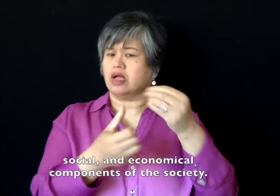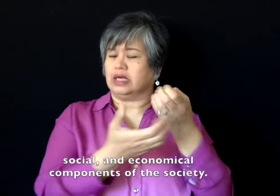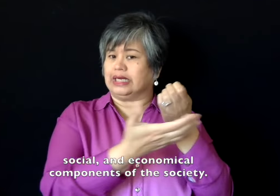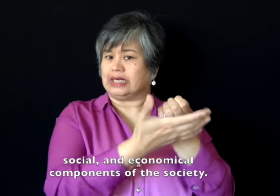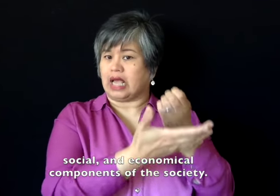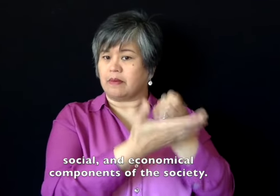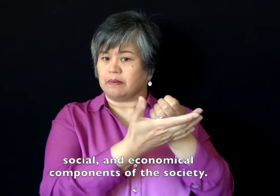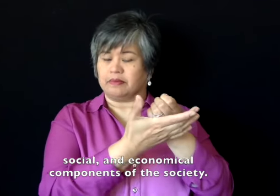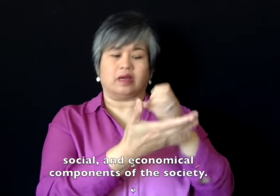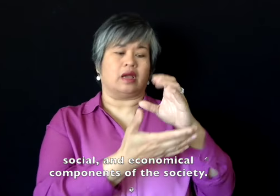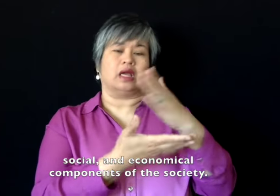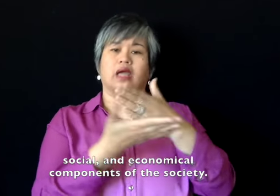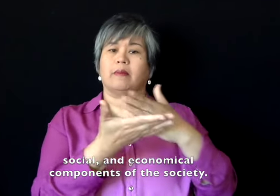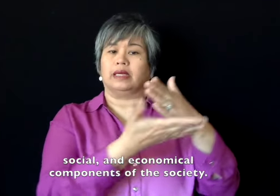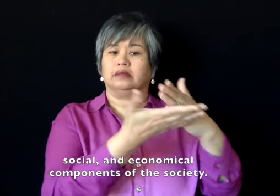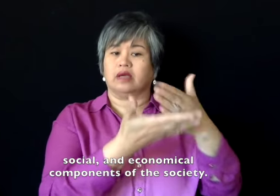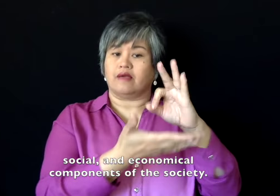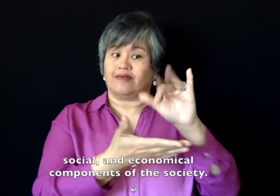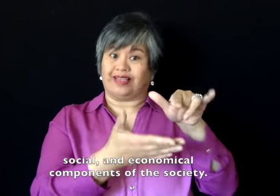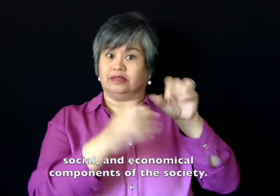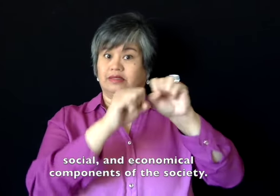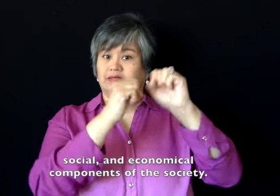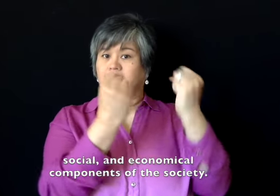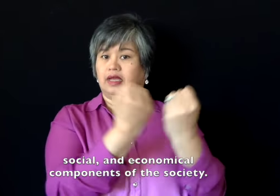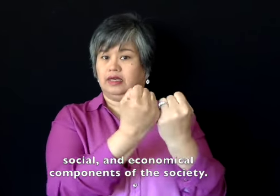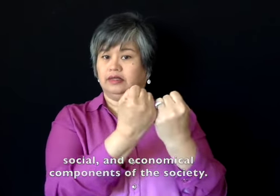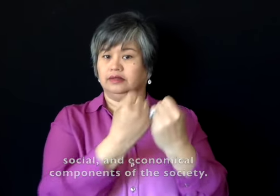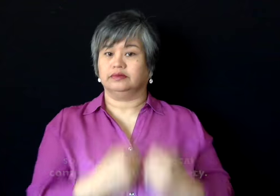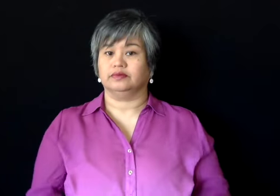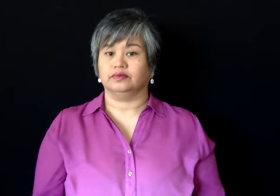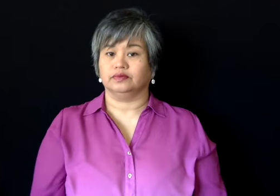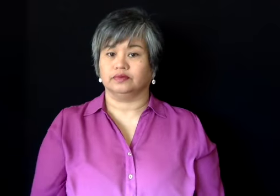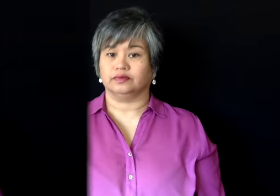social, and economical components of society.